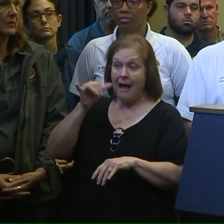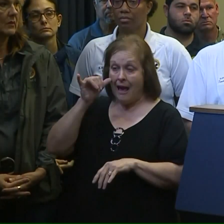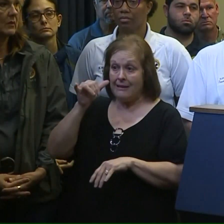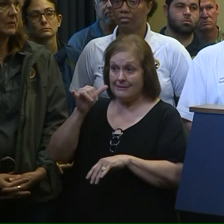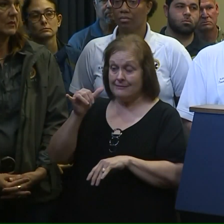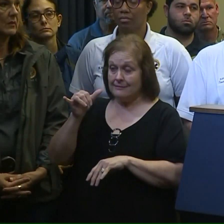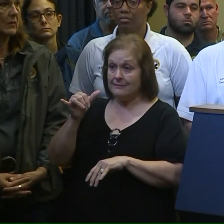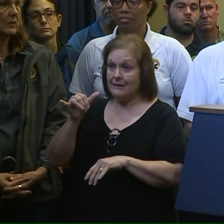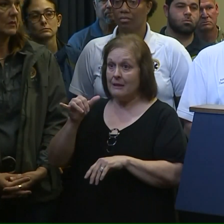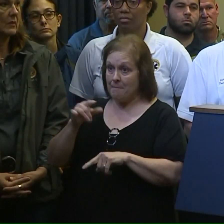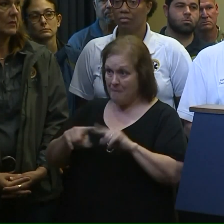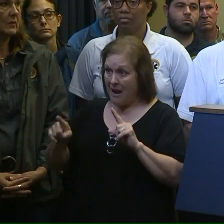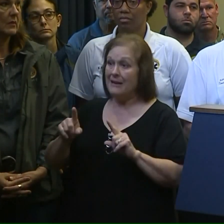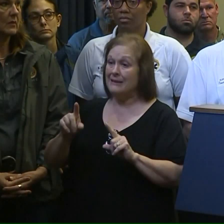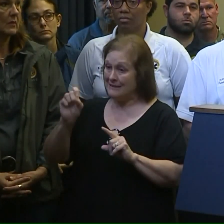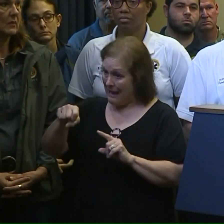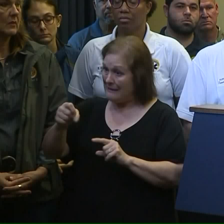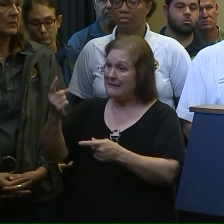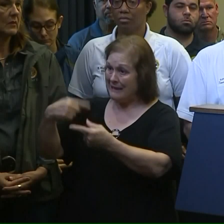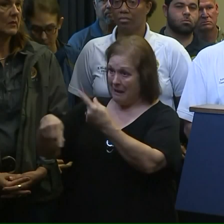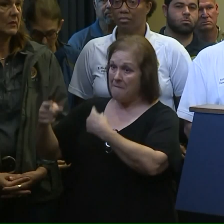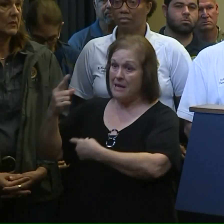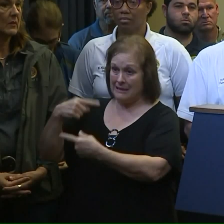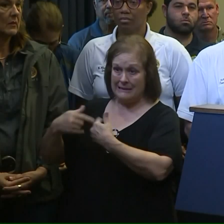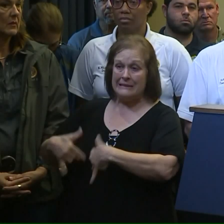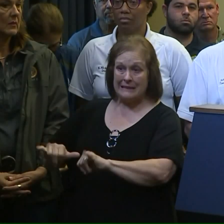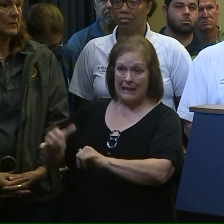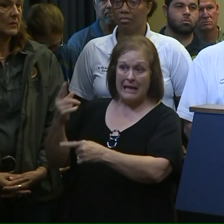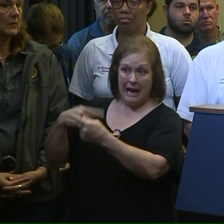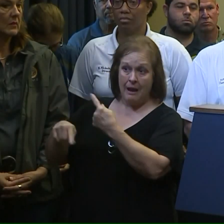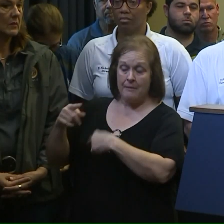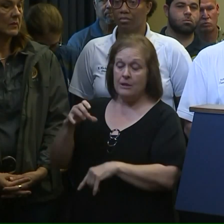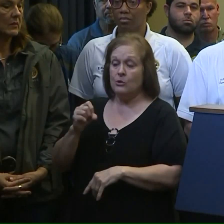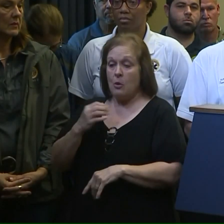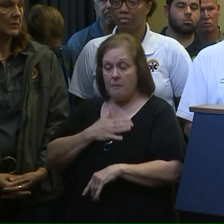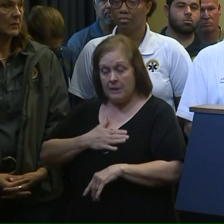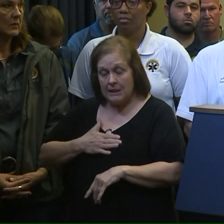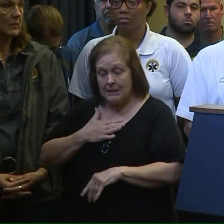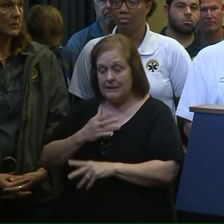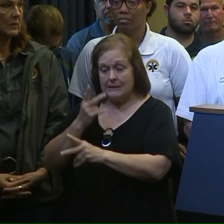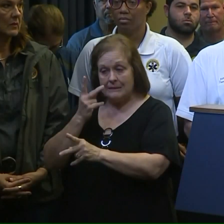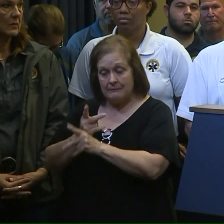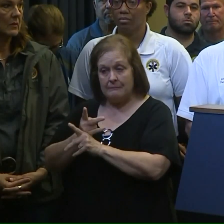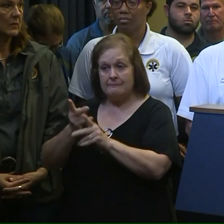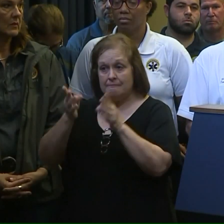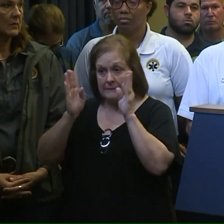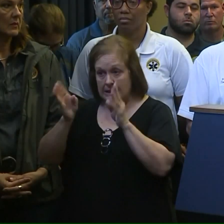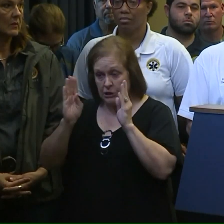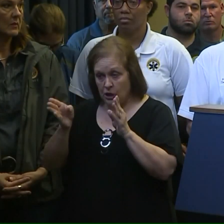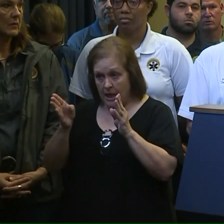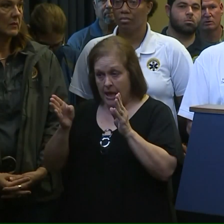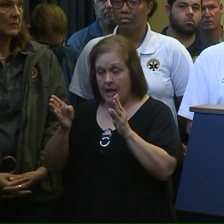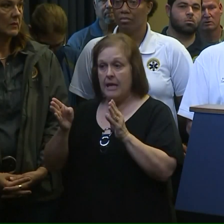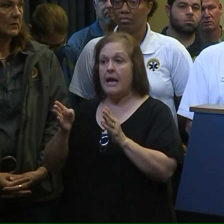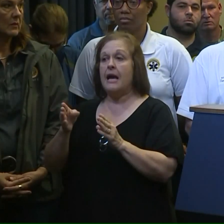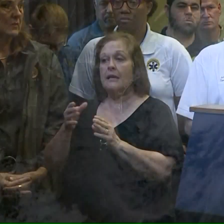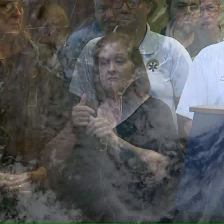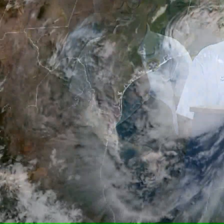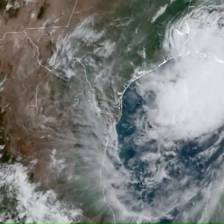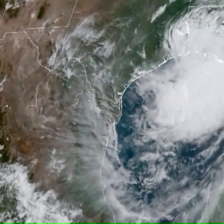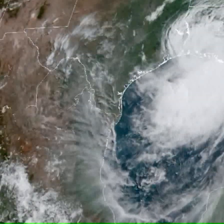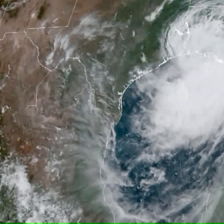discussing, it is coming our way. So please continue to listen and react